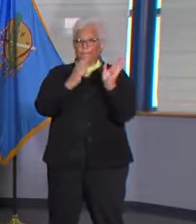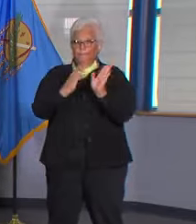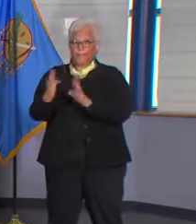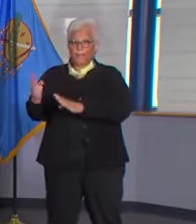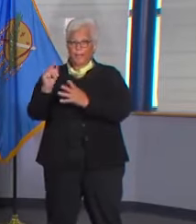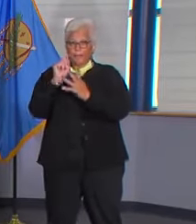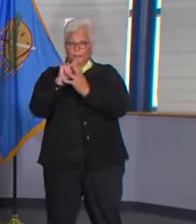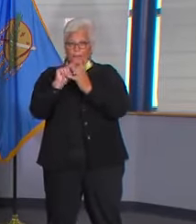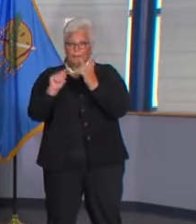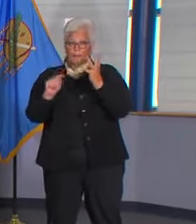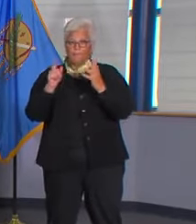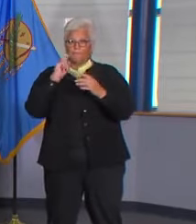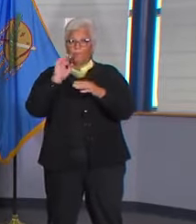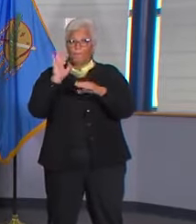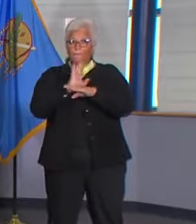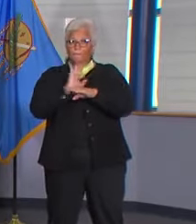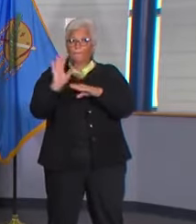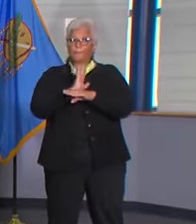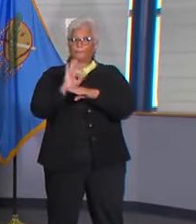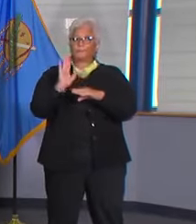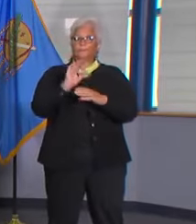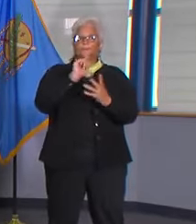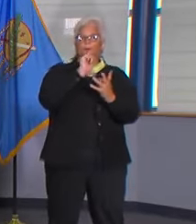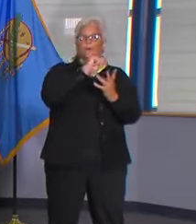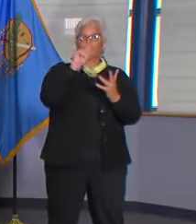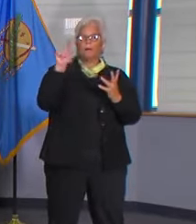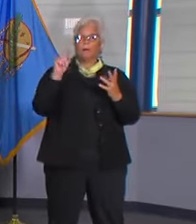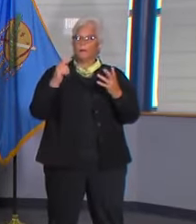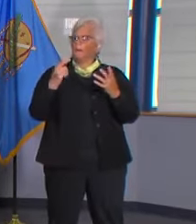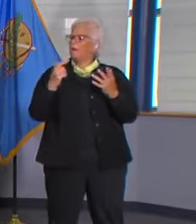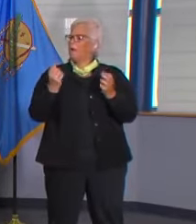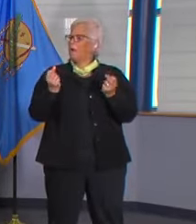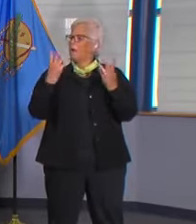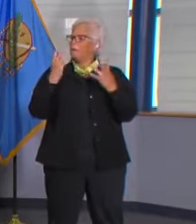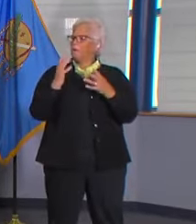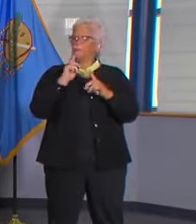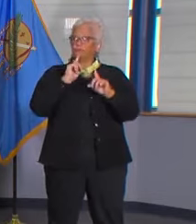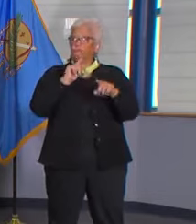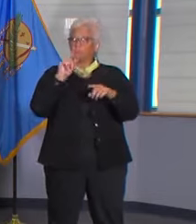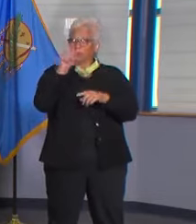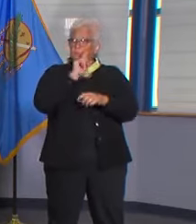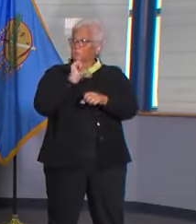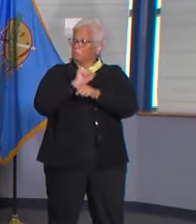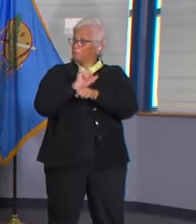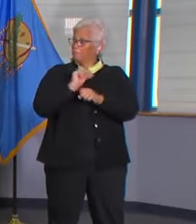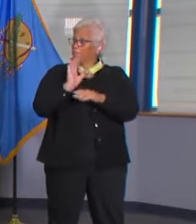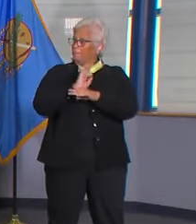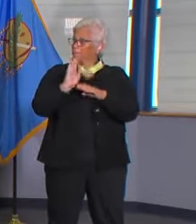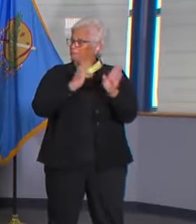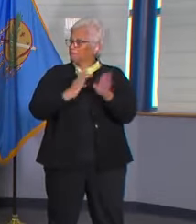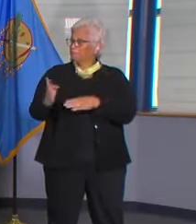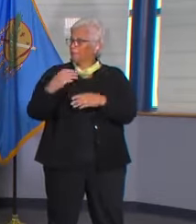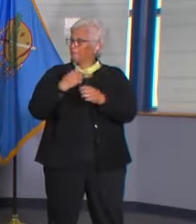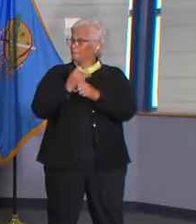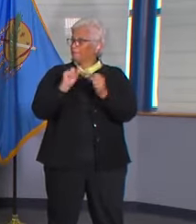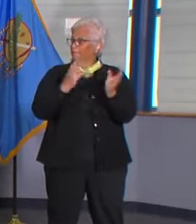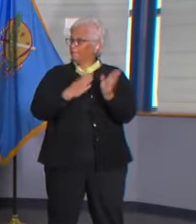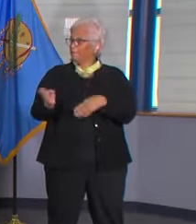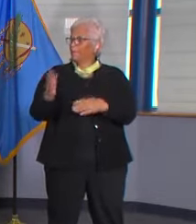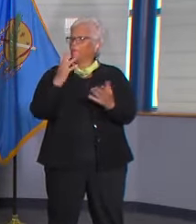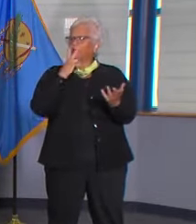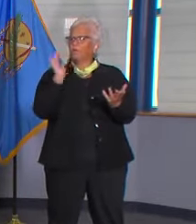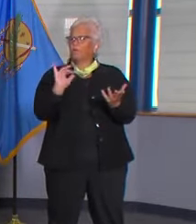you've done or events and that kind of response. You know, and Corey, I have to provide the question about how many plans have we reviewed,